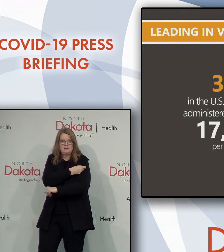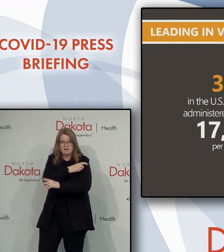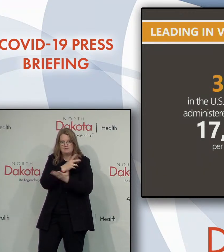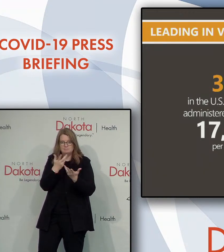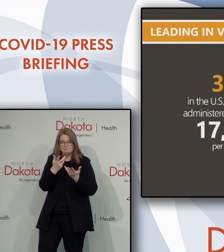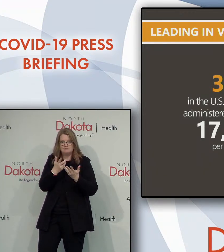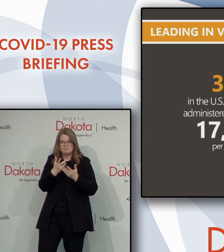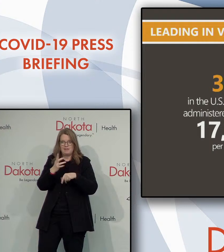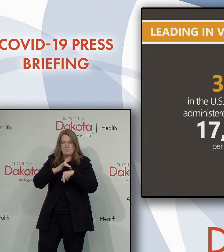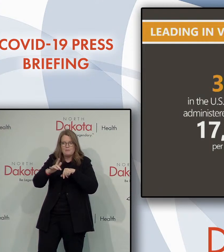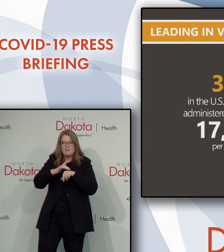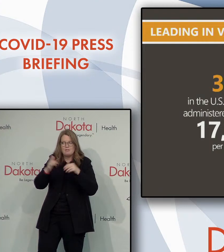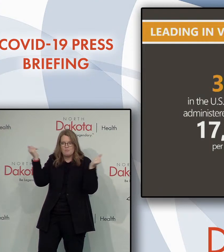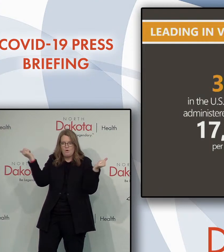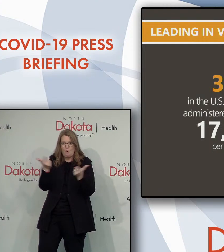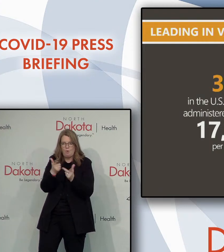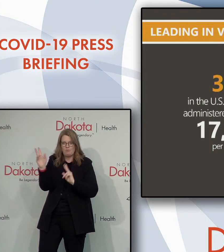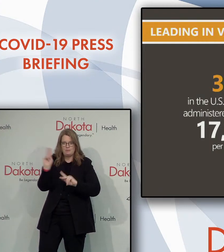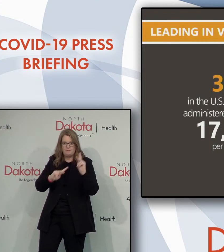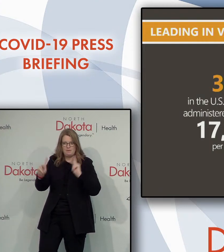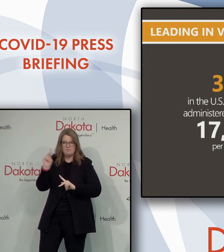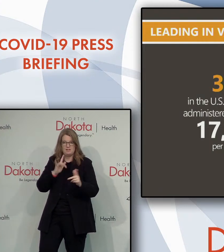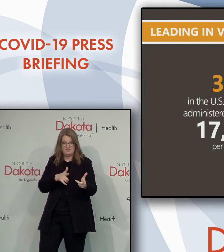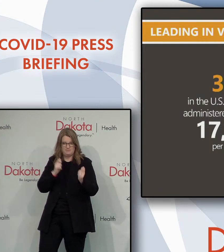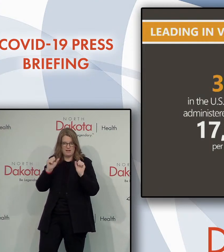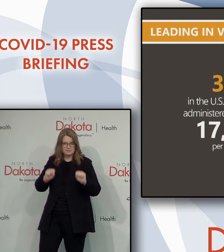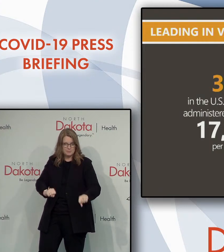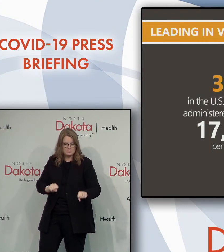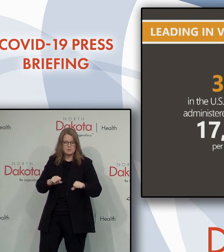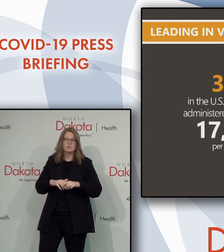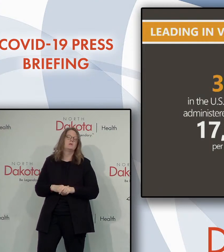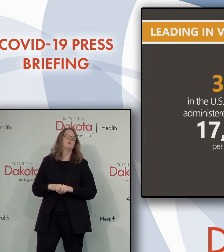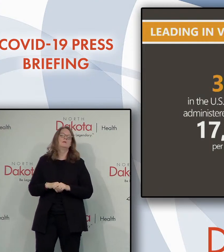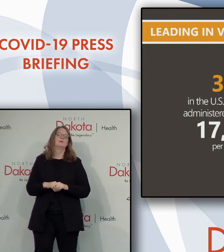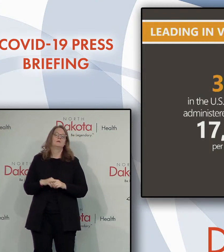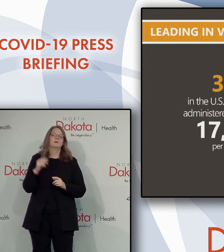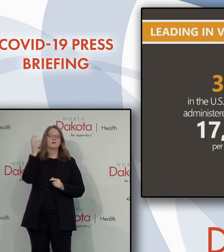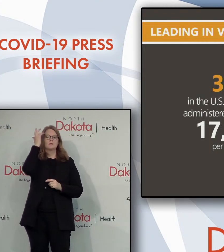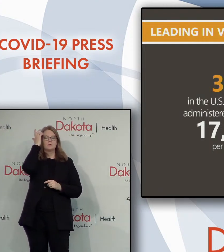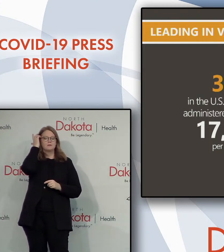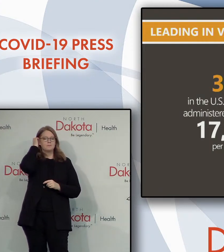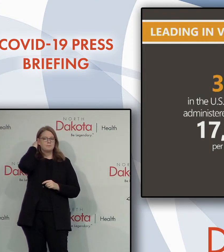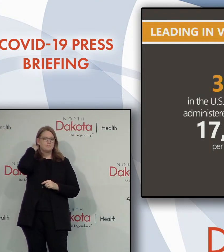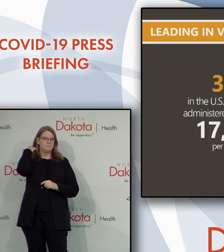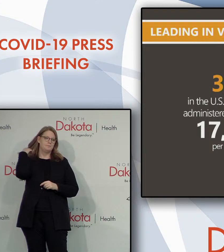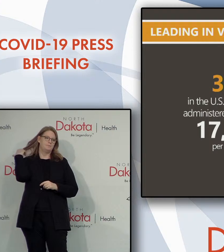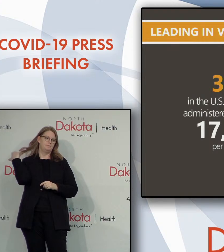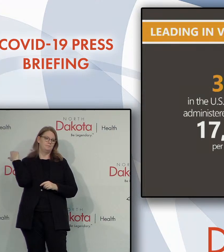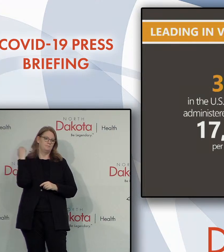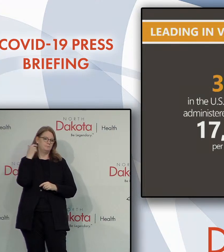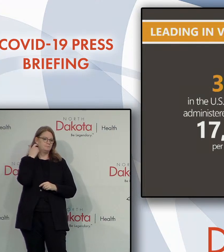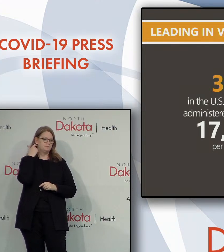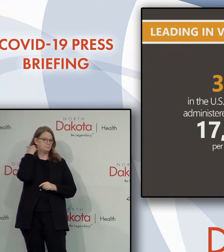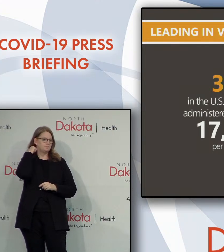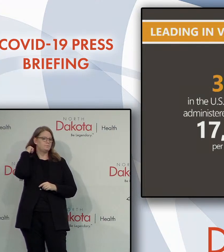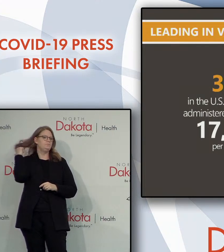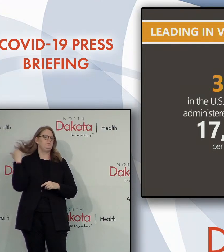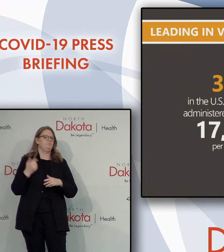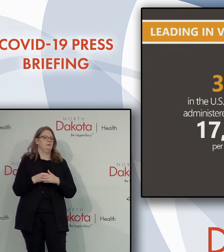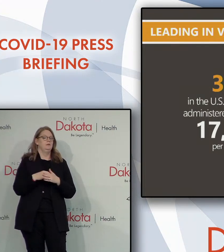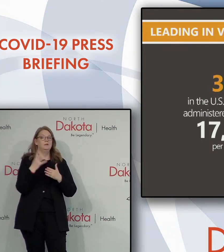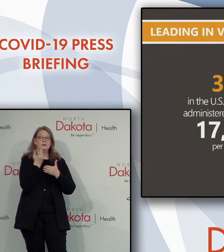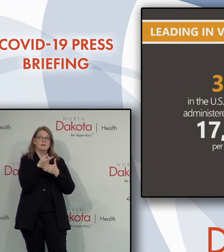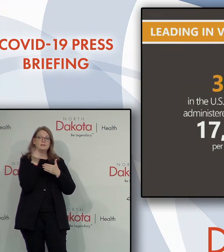many people as quickly as possible. Another thing to mention is that last